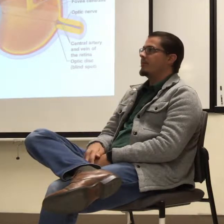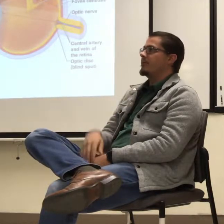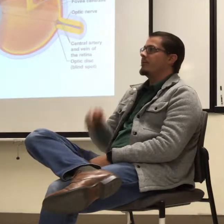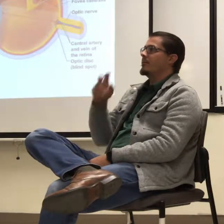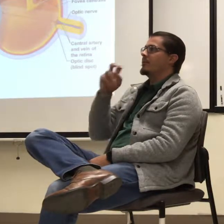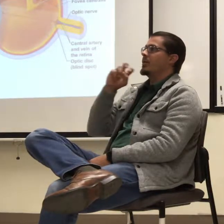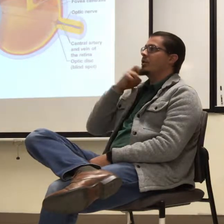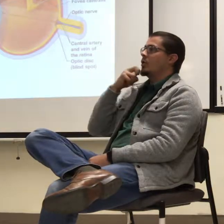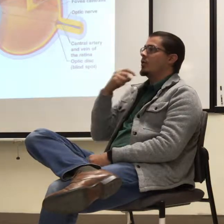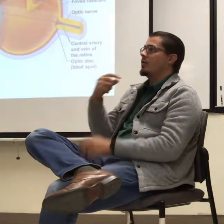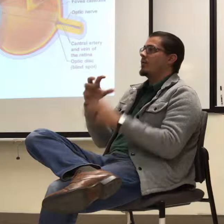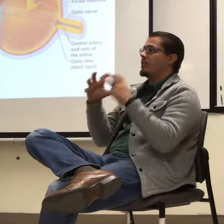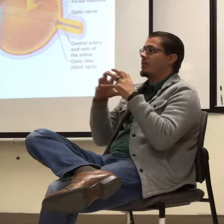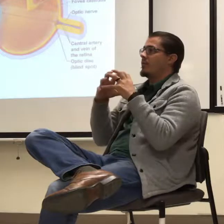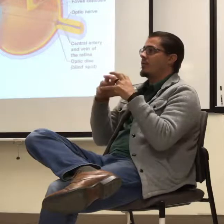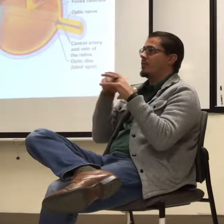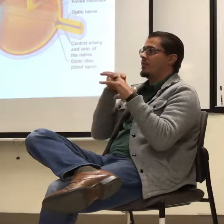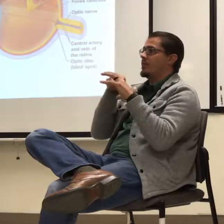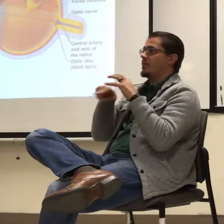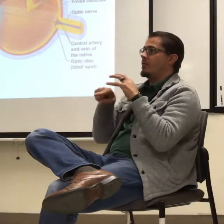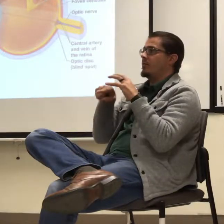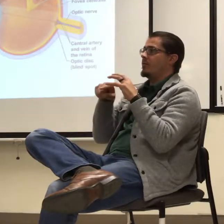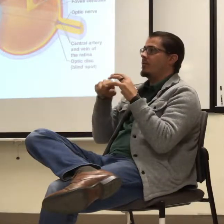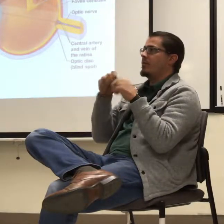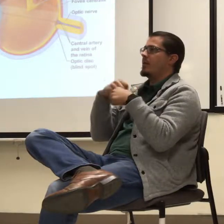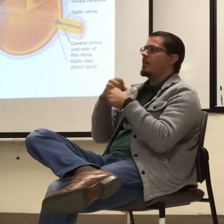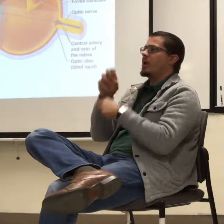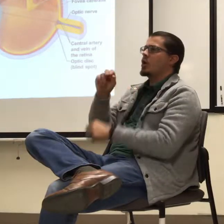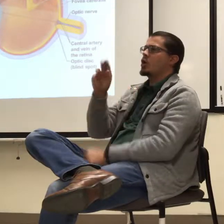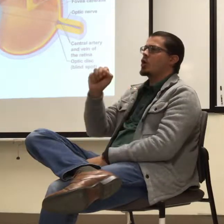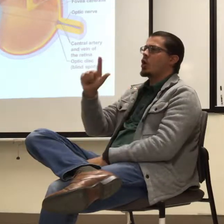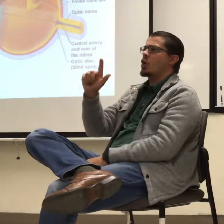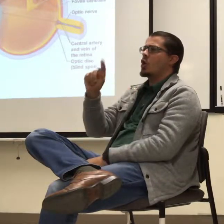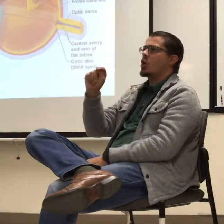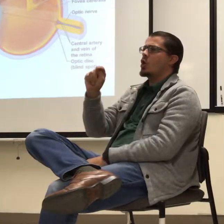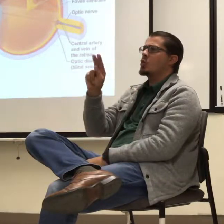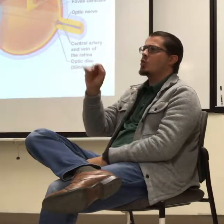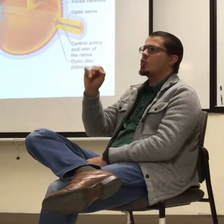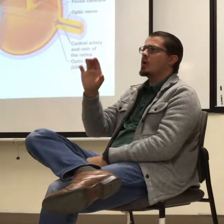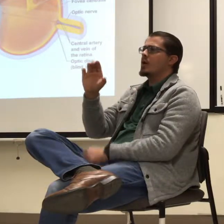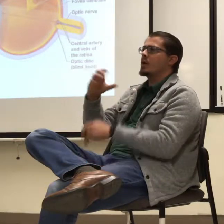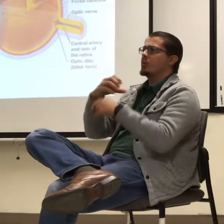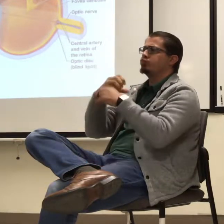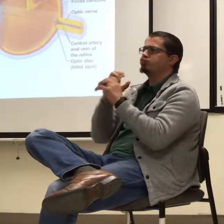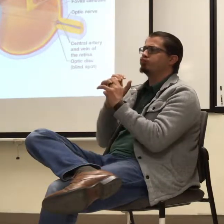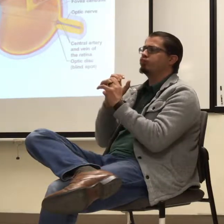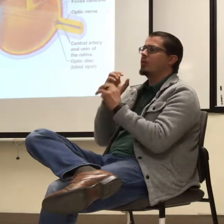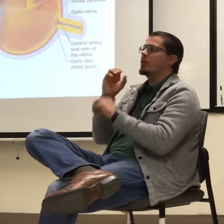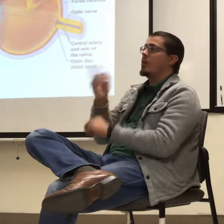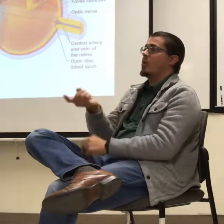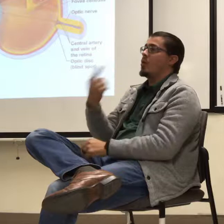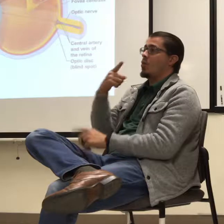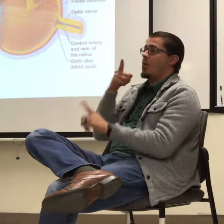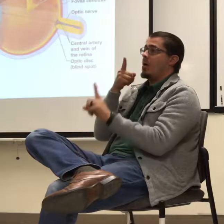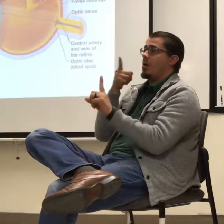inside, they form the neural tunic. There's a couple of points here. One point